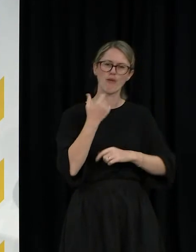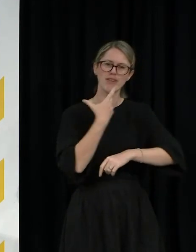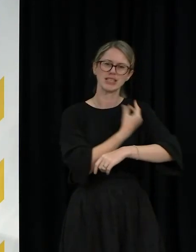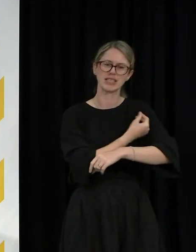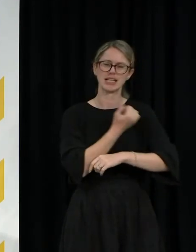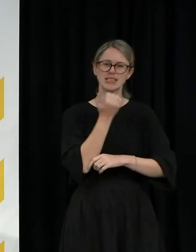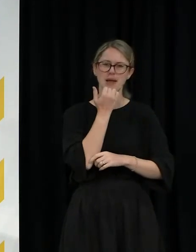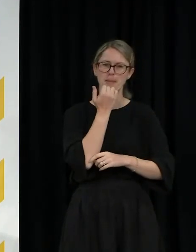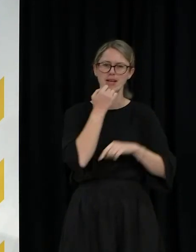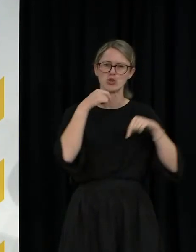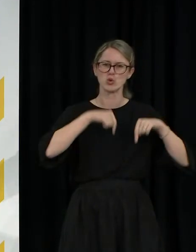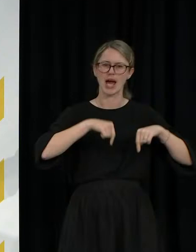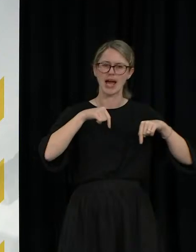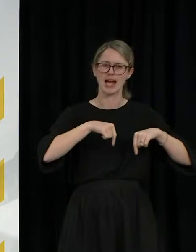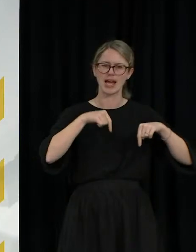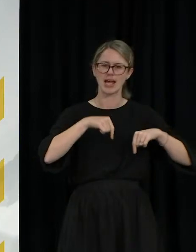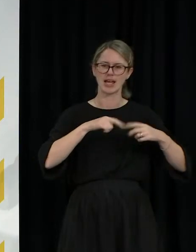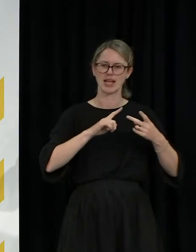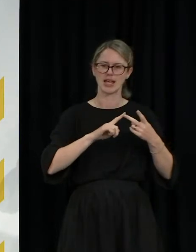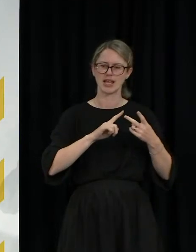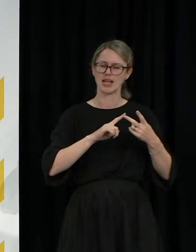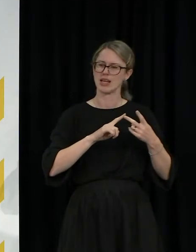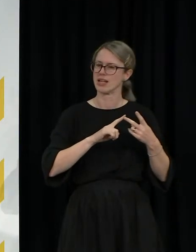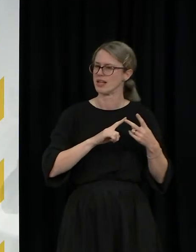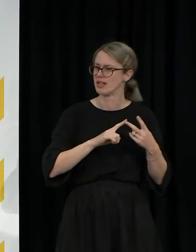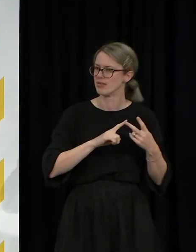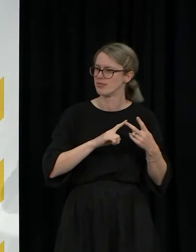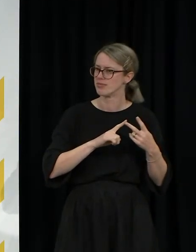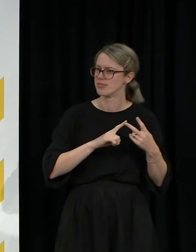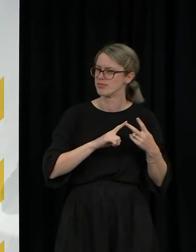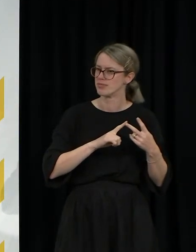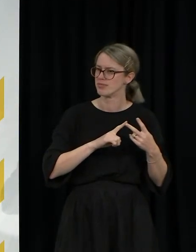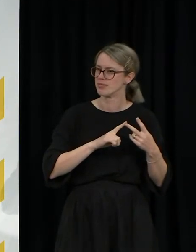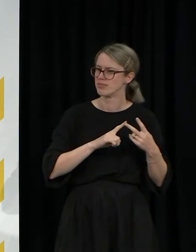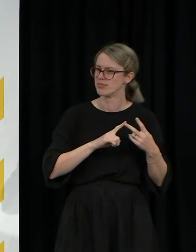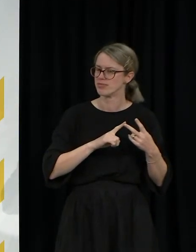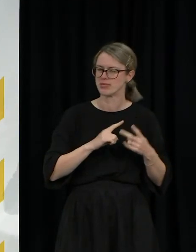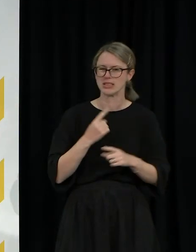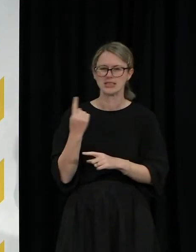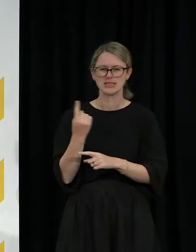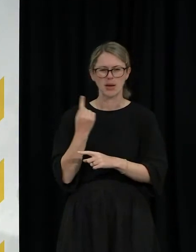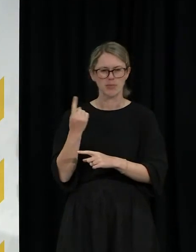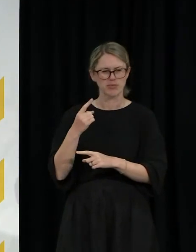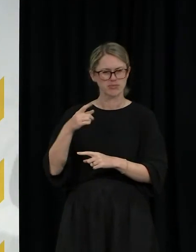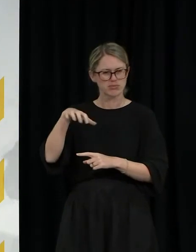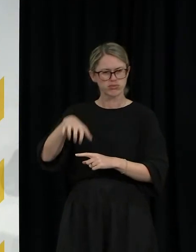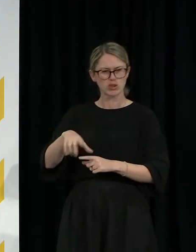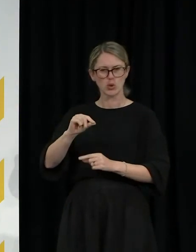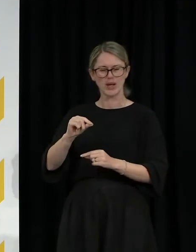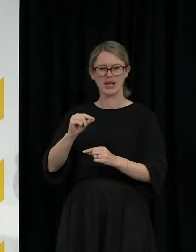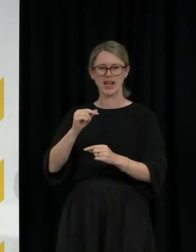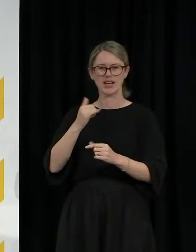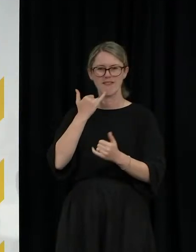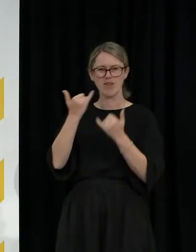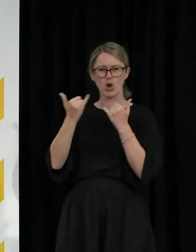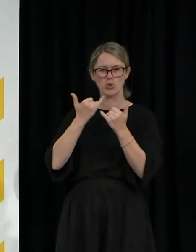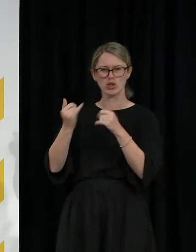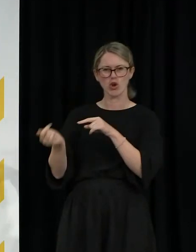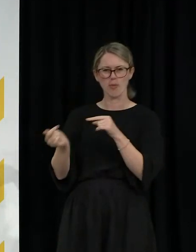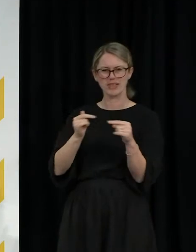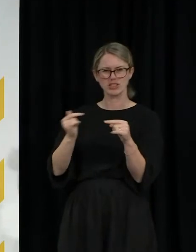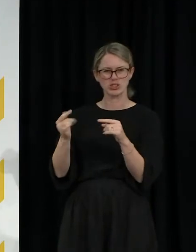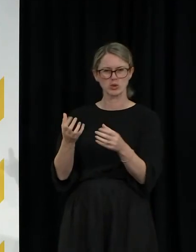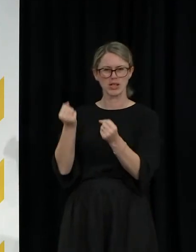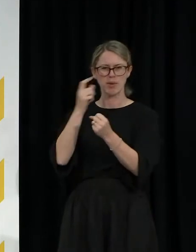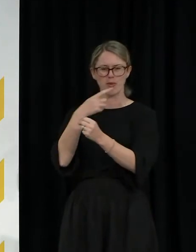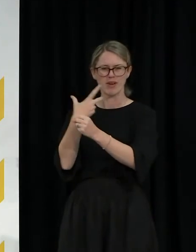is at today? And Minister, South Seas Healthcare is running a telethon to get people vaccinated and including food parcels